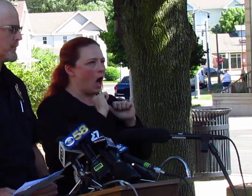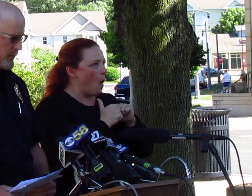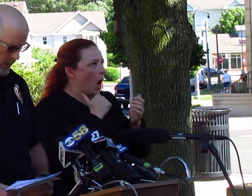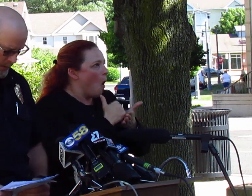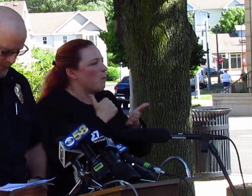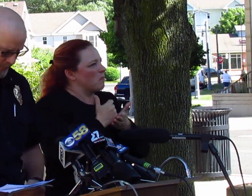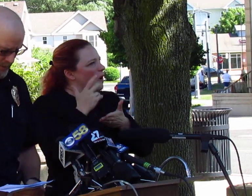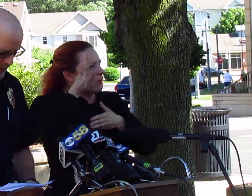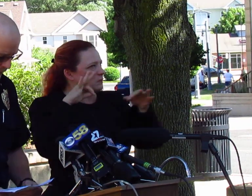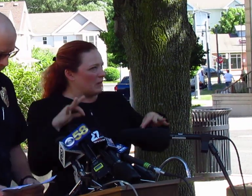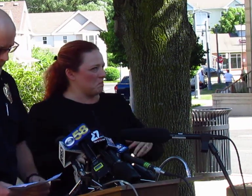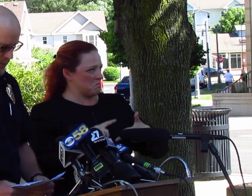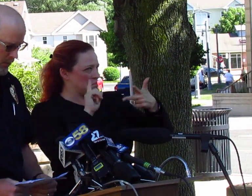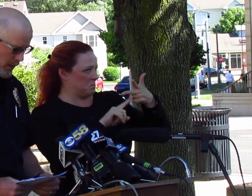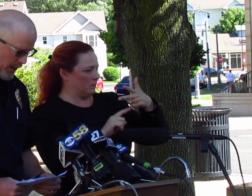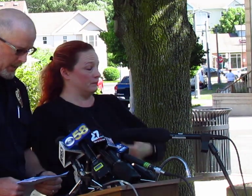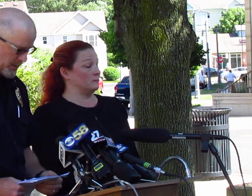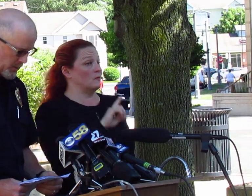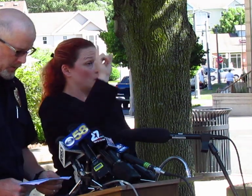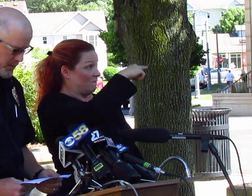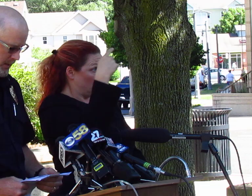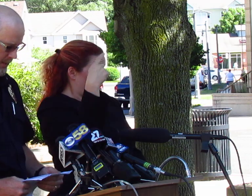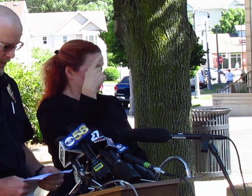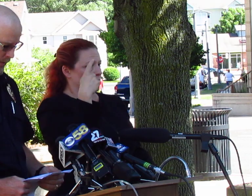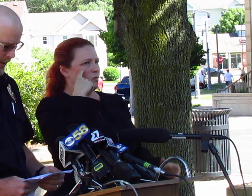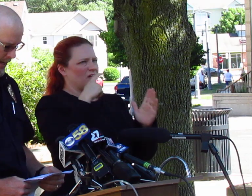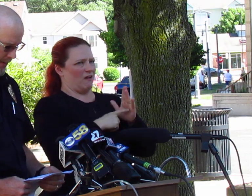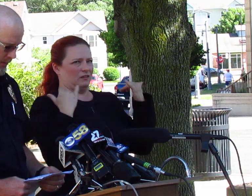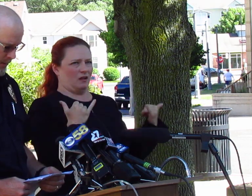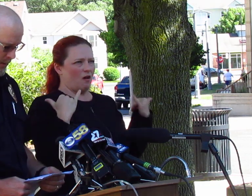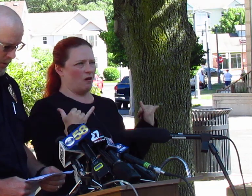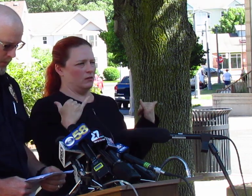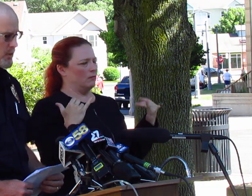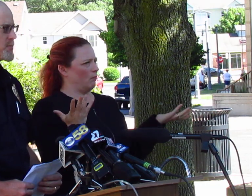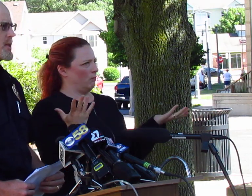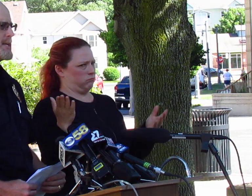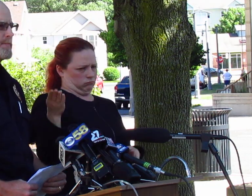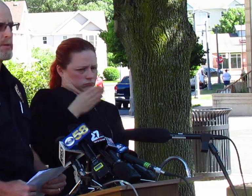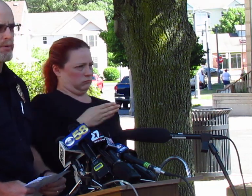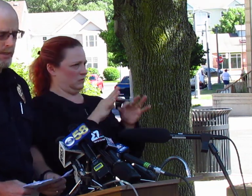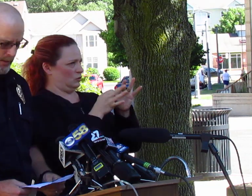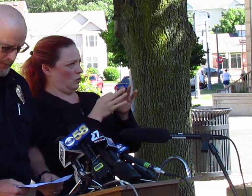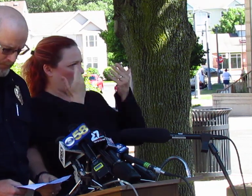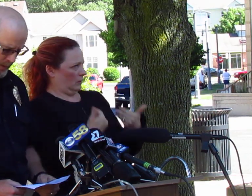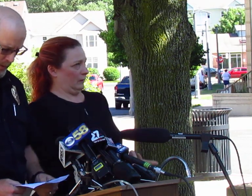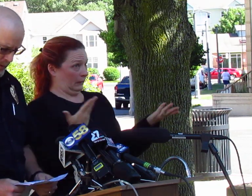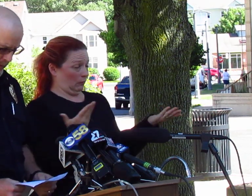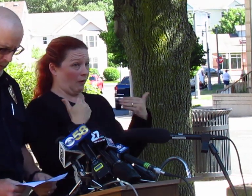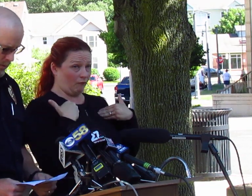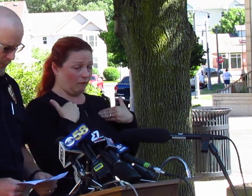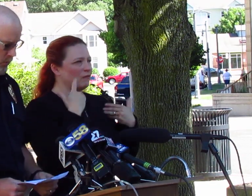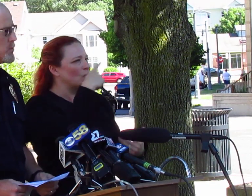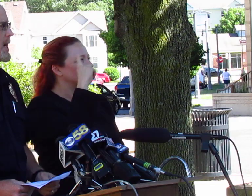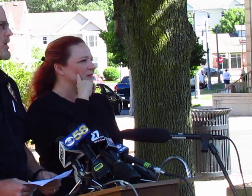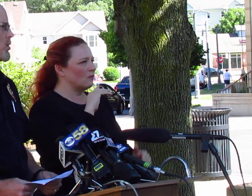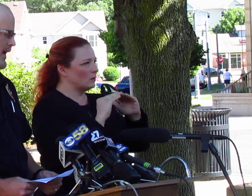help out. The first thing that I want to do is I want to recognize, as you can see today, that we have interpreters from the deaf community here. For